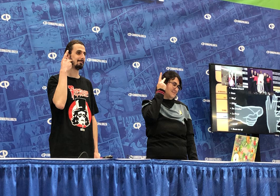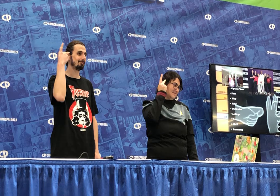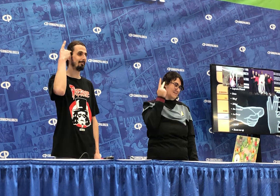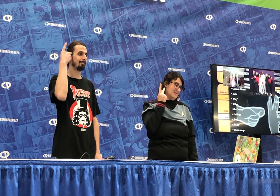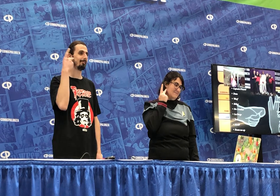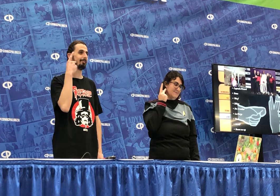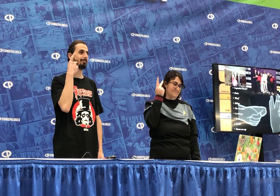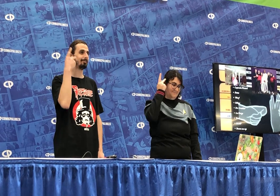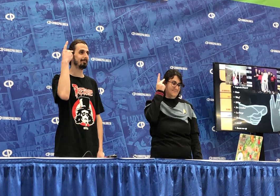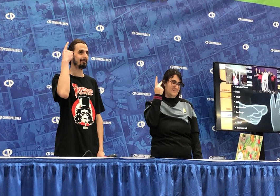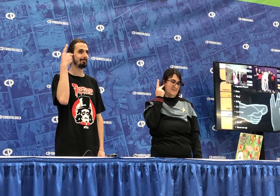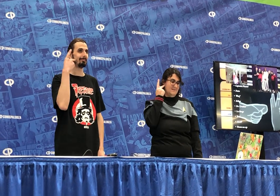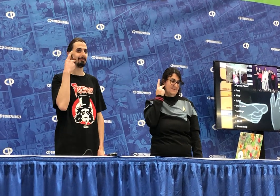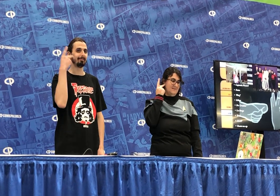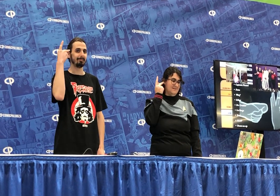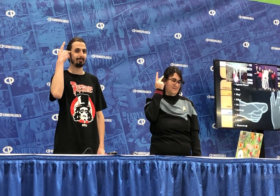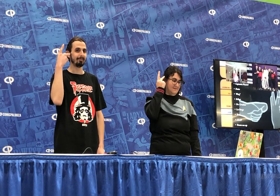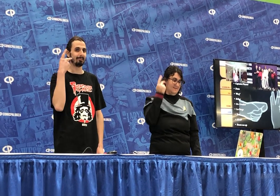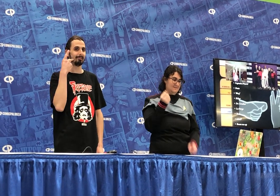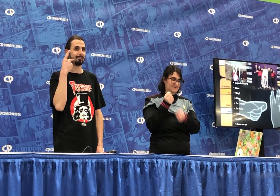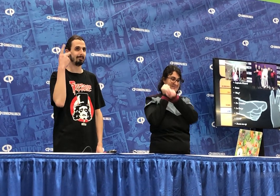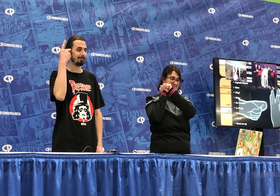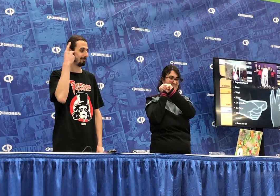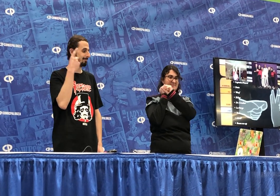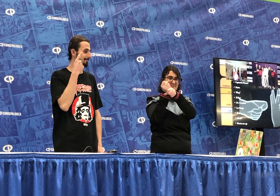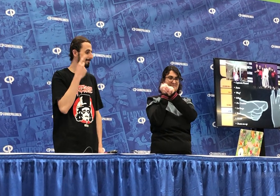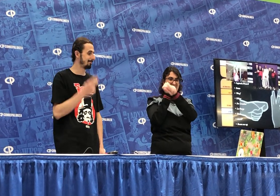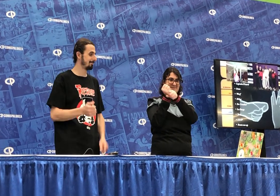Major Kira with a K on her ear.